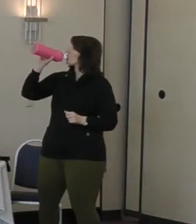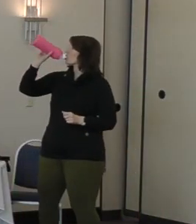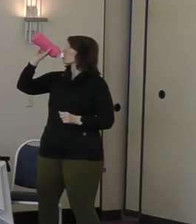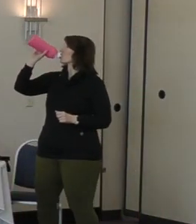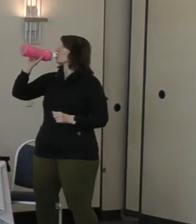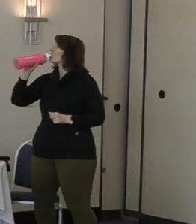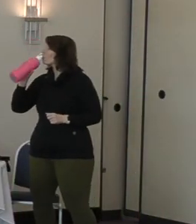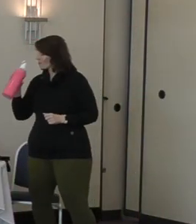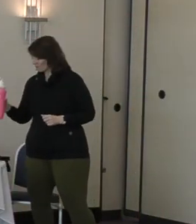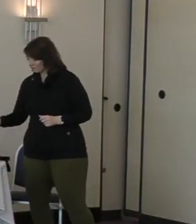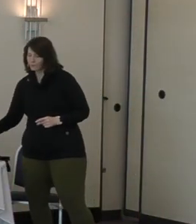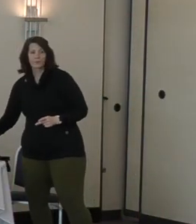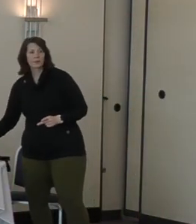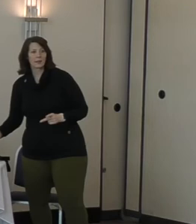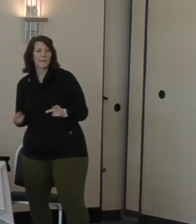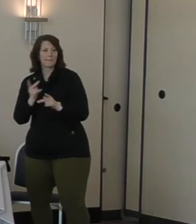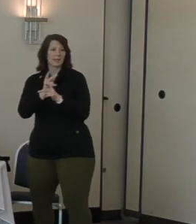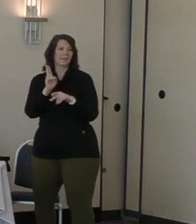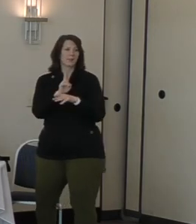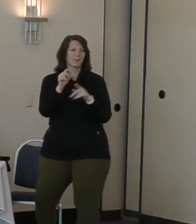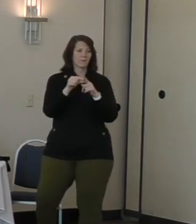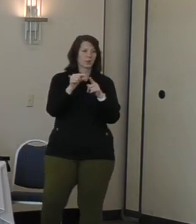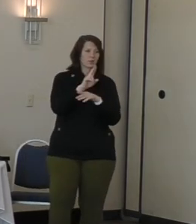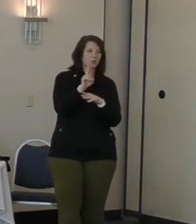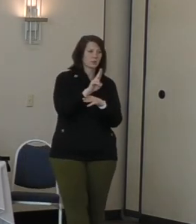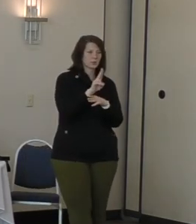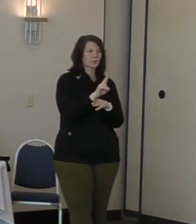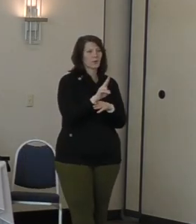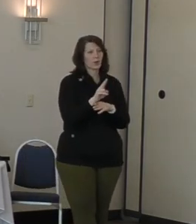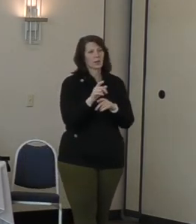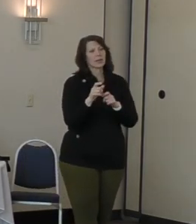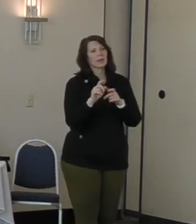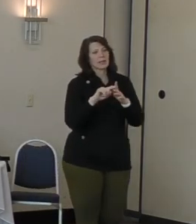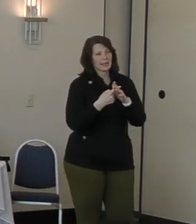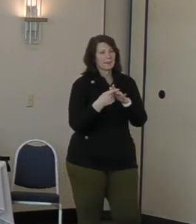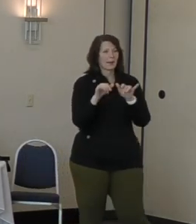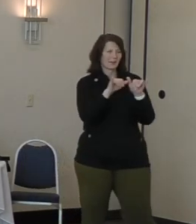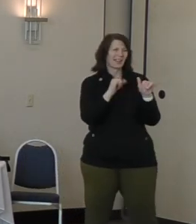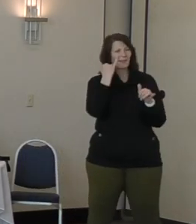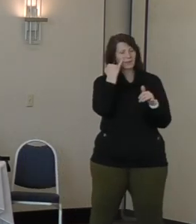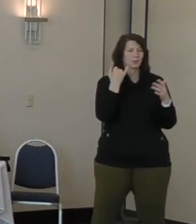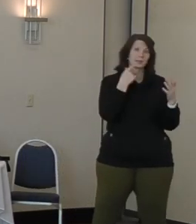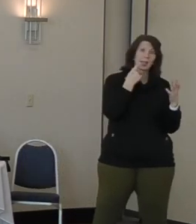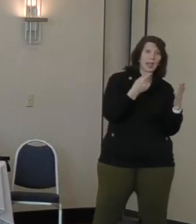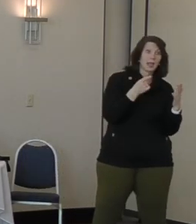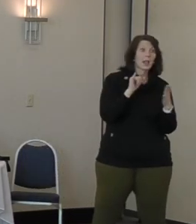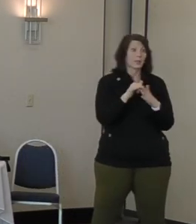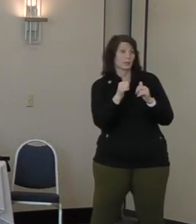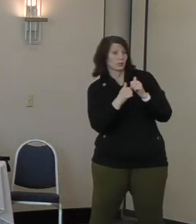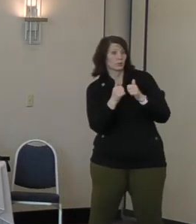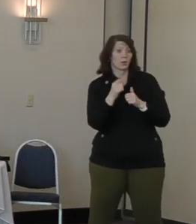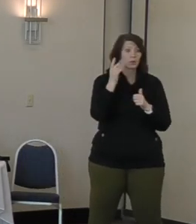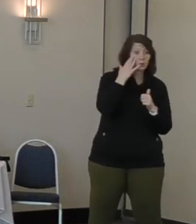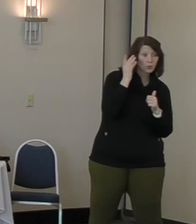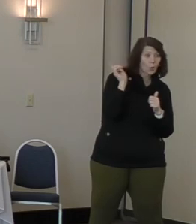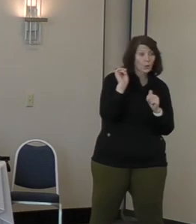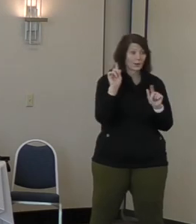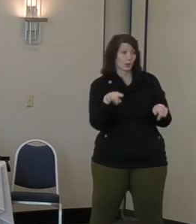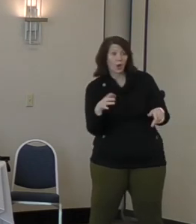use in terms of implementing your pattern. If you sell it as, this is a structure so you know where to